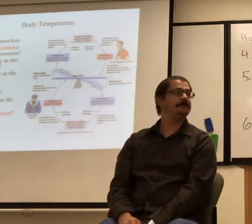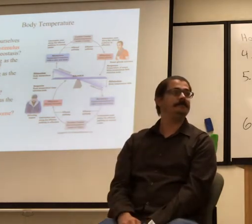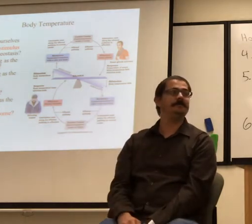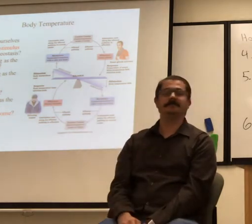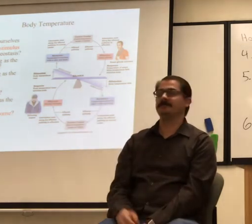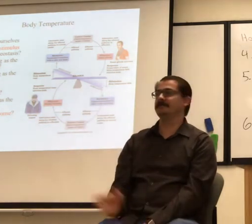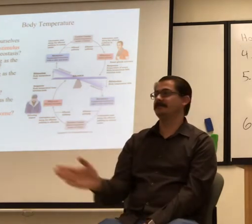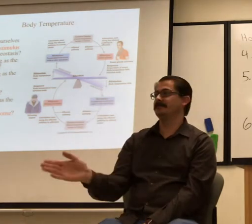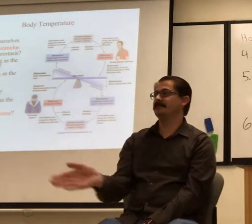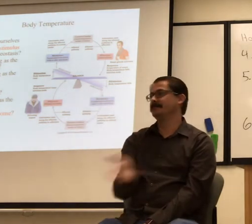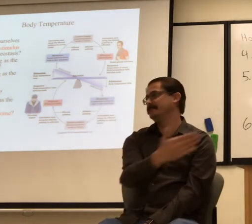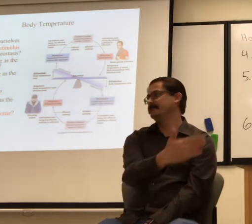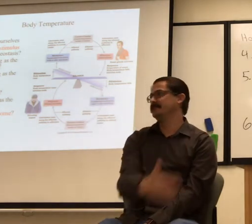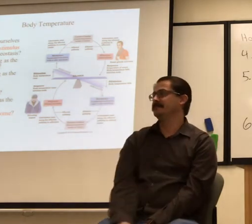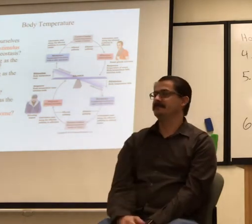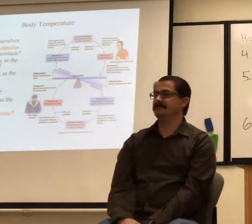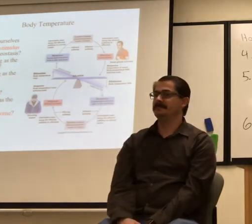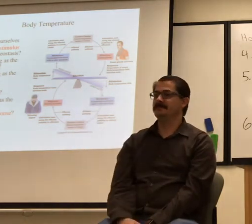like we did before?